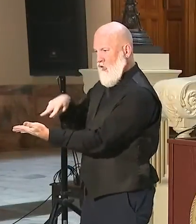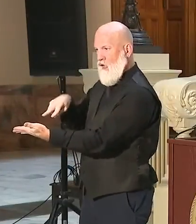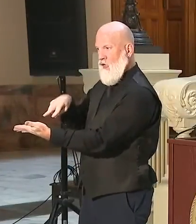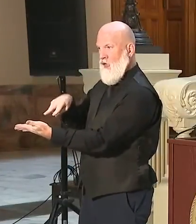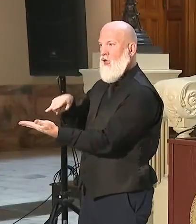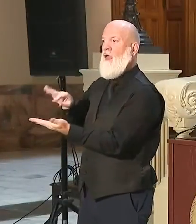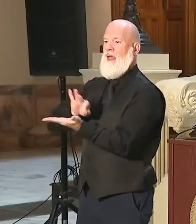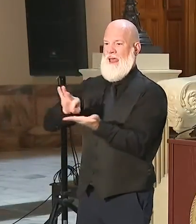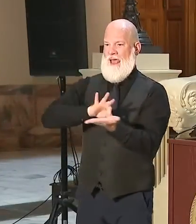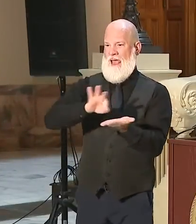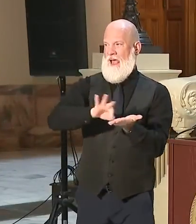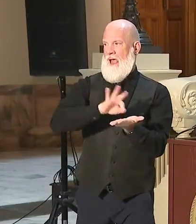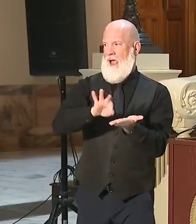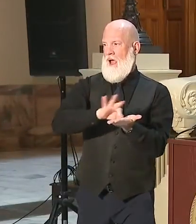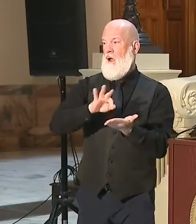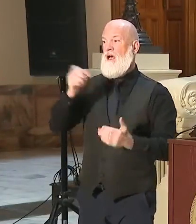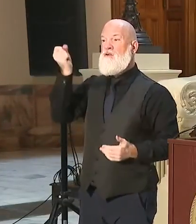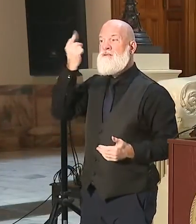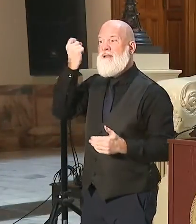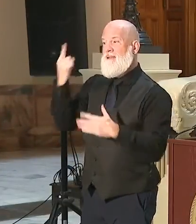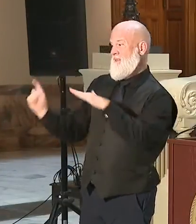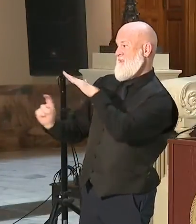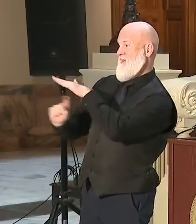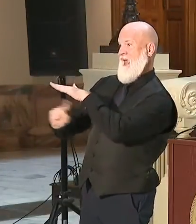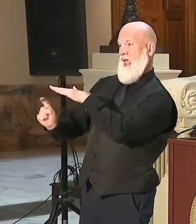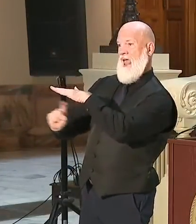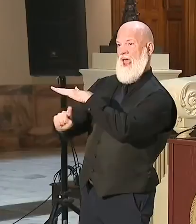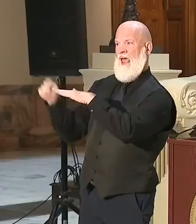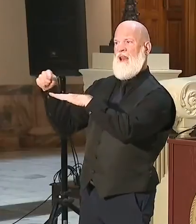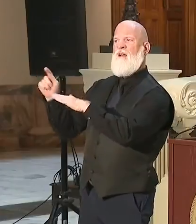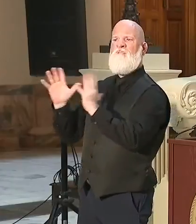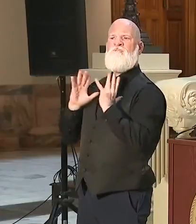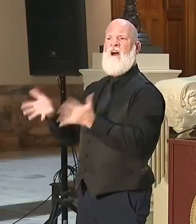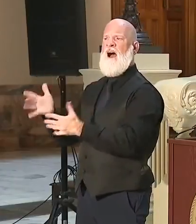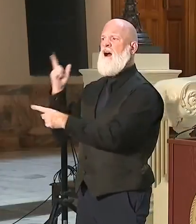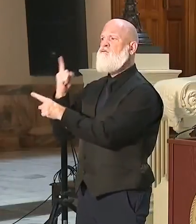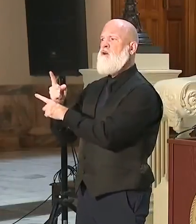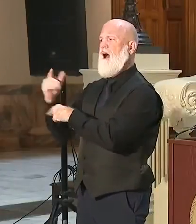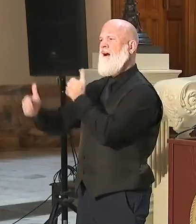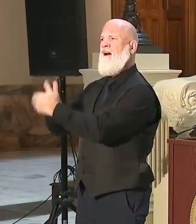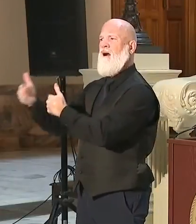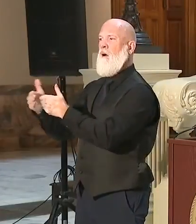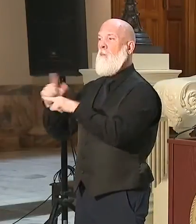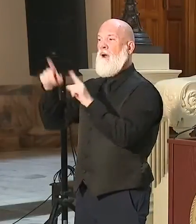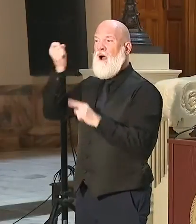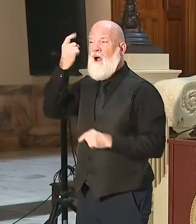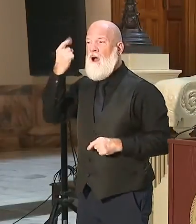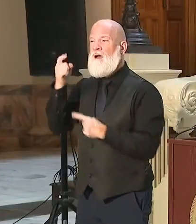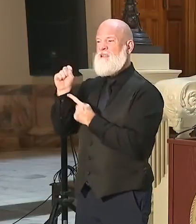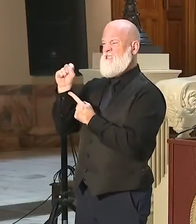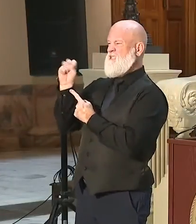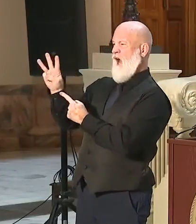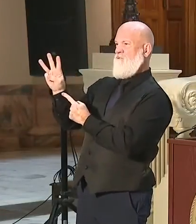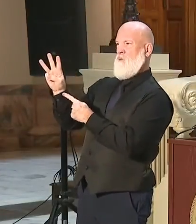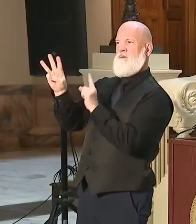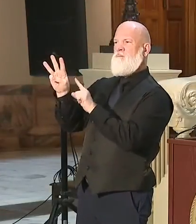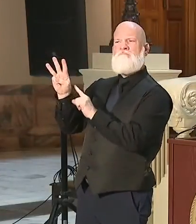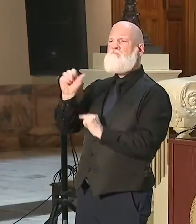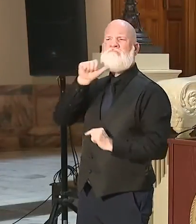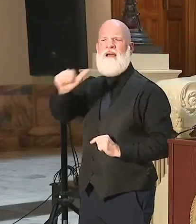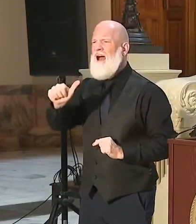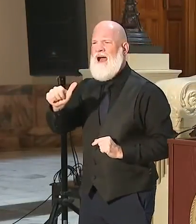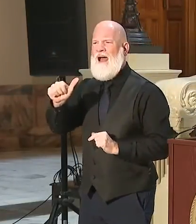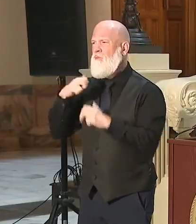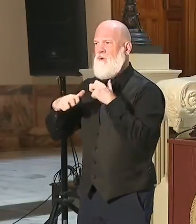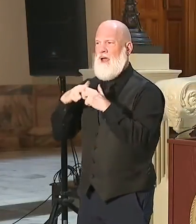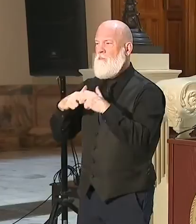an error, because she forgot to change her media out. That is not a glitch. That's not a software issue. That's a human being who made a mistake